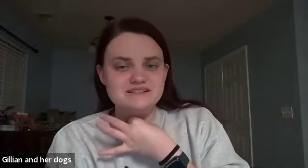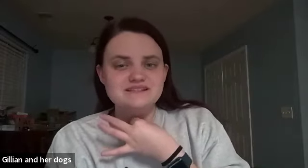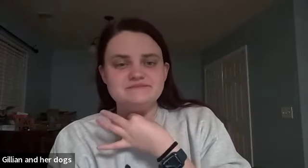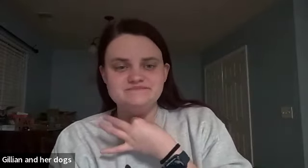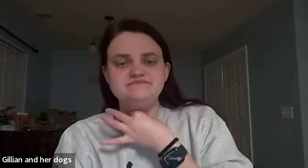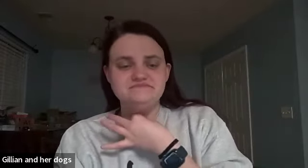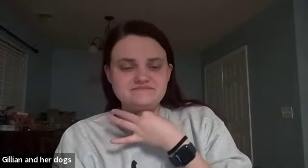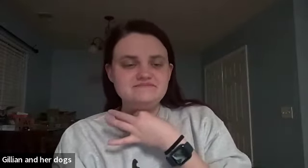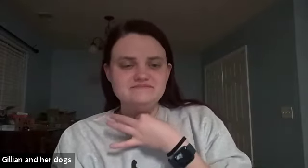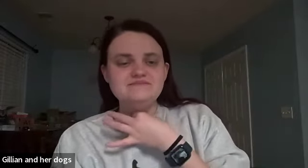Curious.